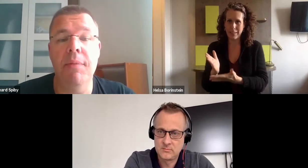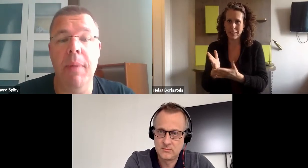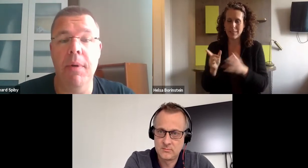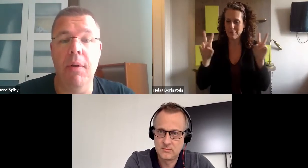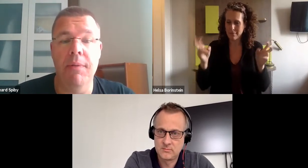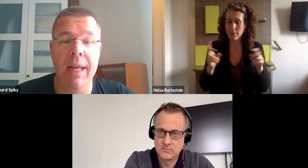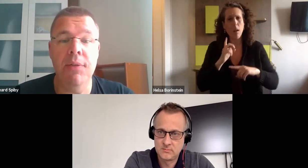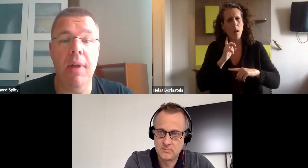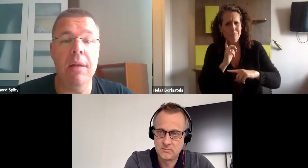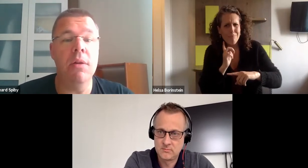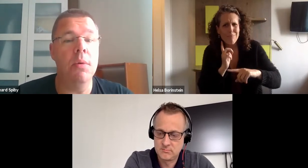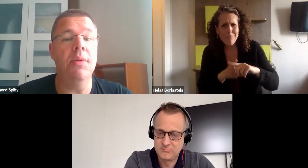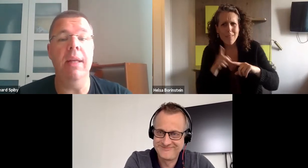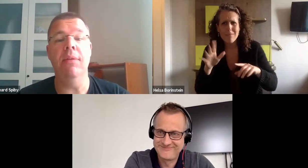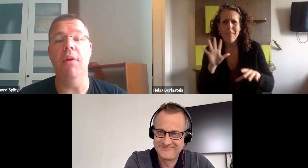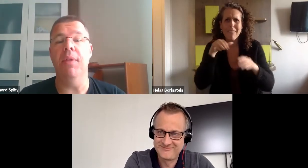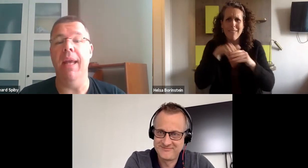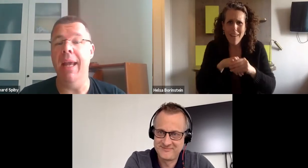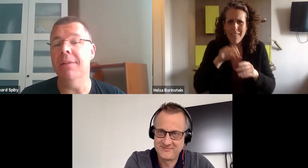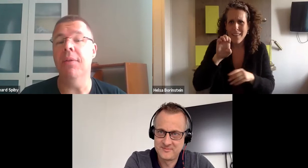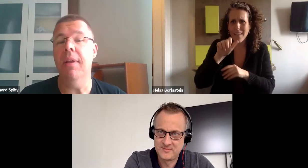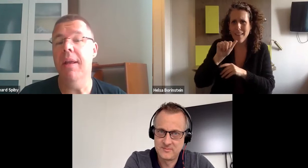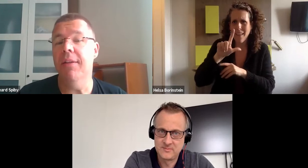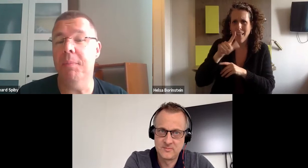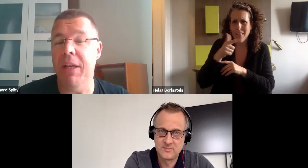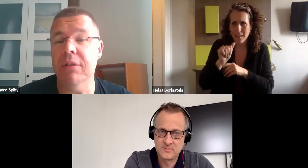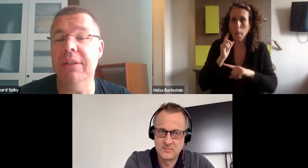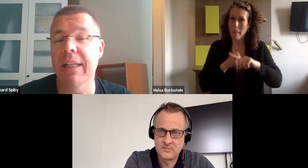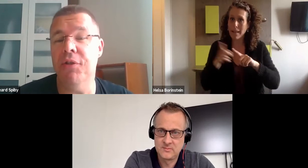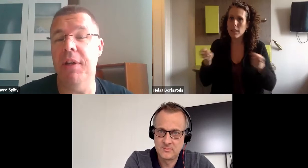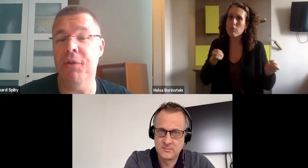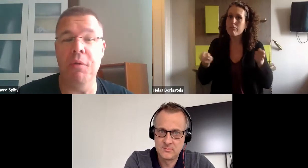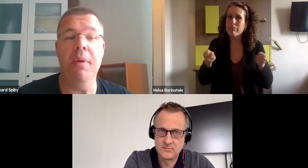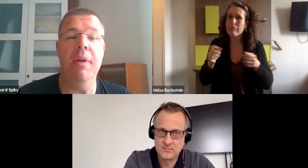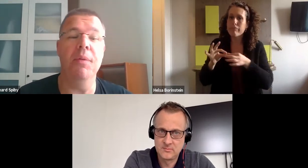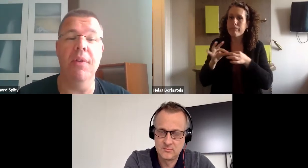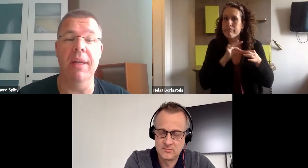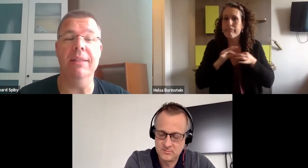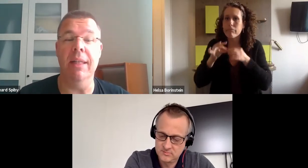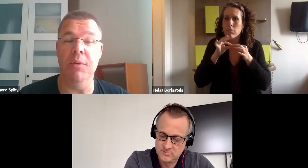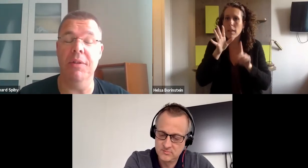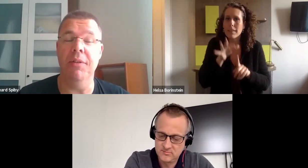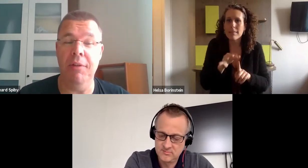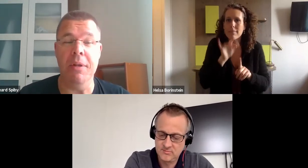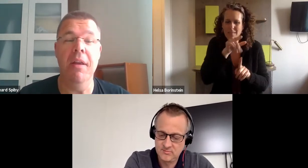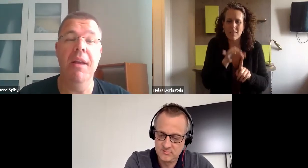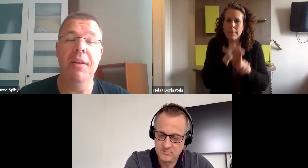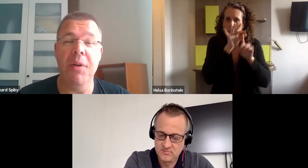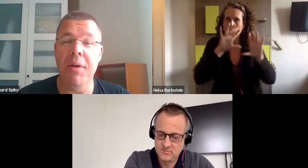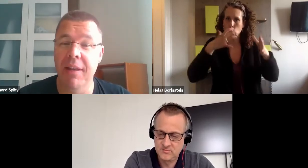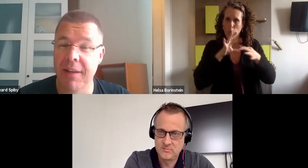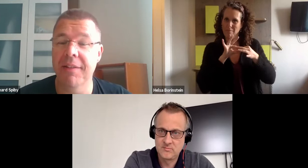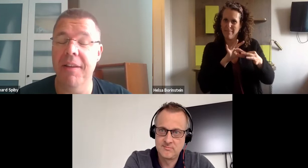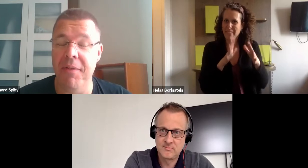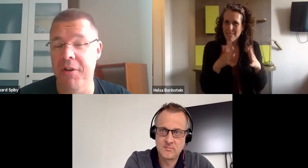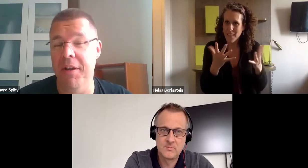an active member of EALTA and coordinator of the EALTA Special Interest Group for Signed Language Assessment.